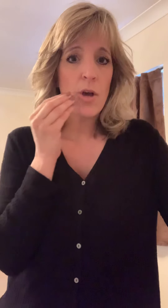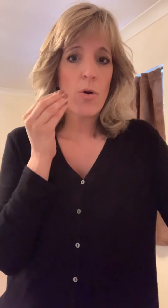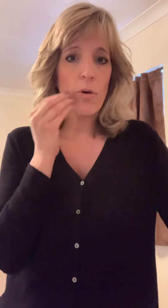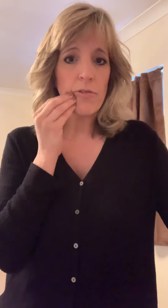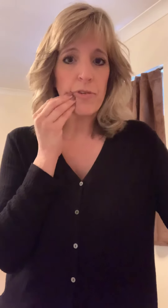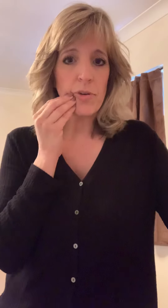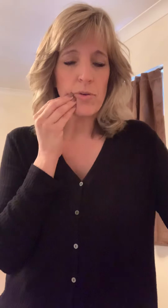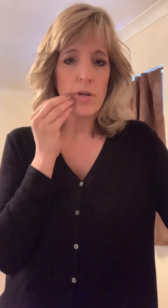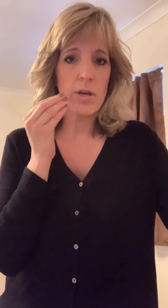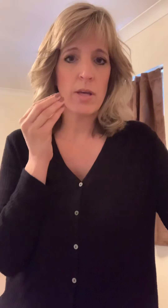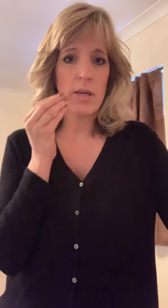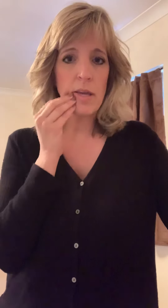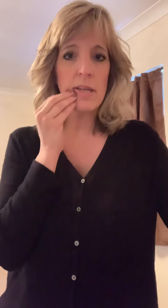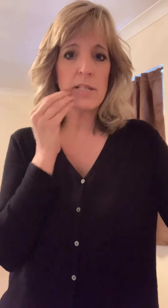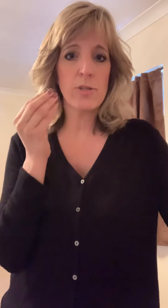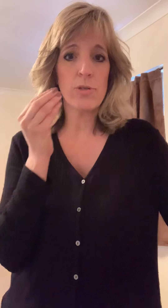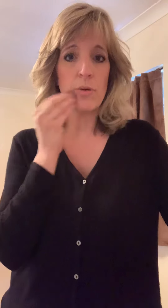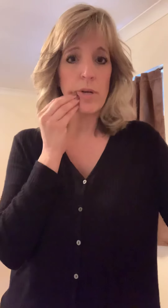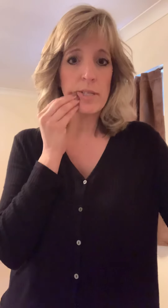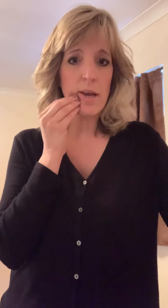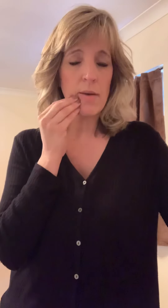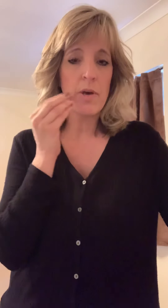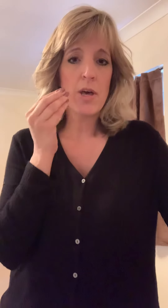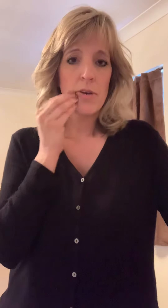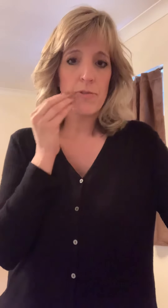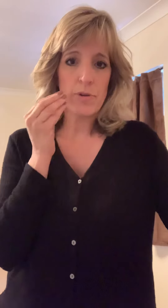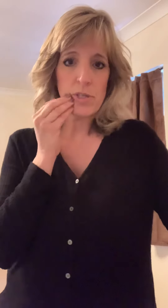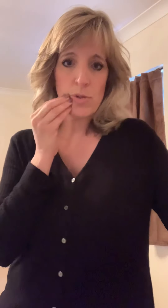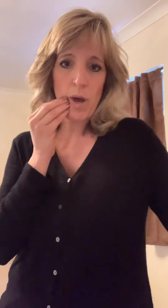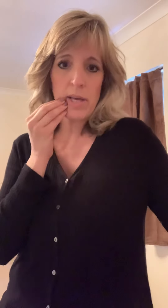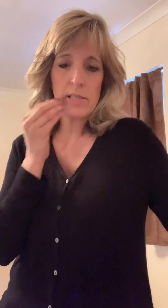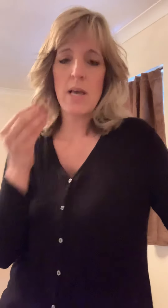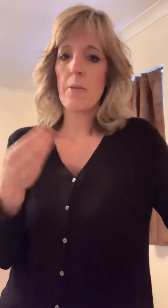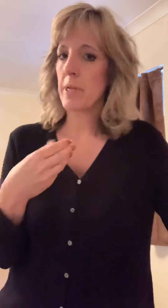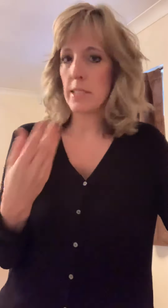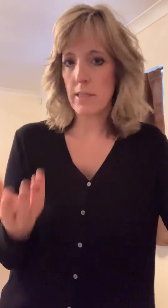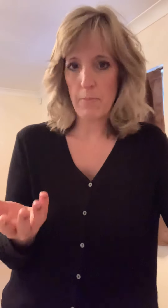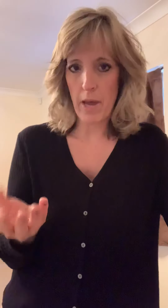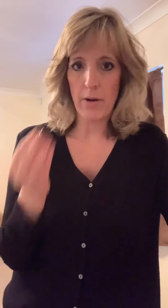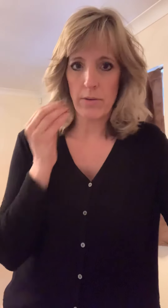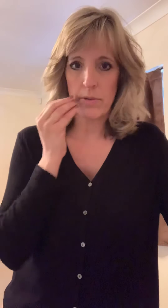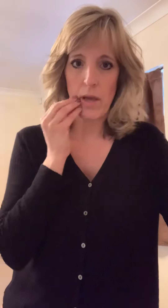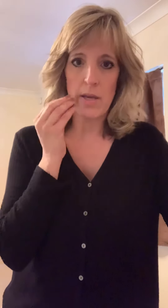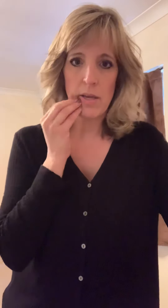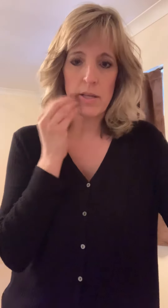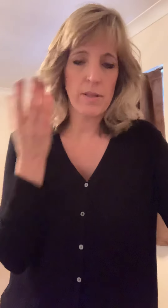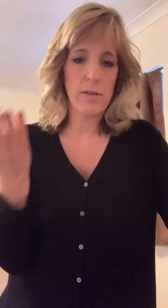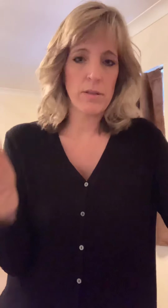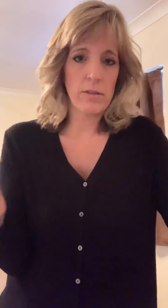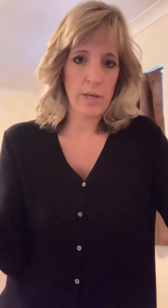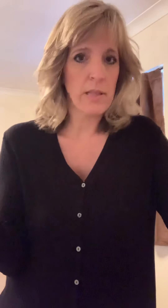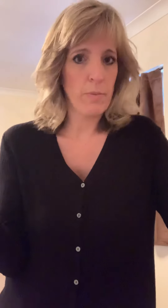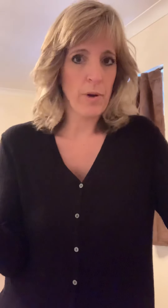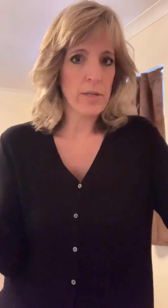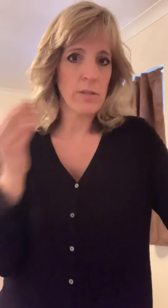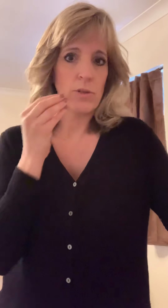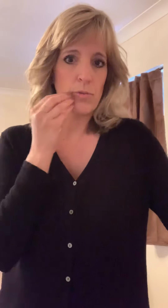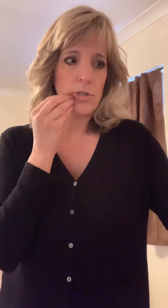or food. Eat is usually 1 time, food is twice, but it doesn't matter. Okay, eat, they'll get the point. They'll know what you're talking